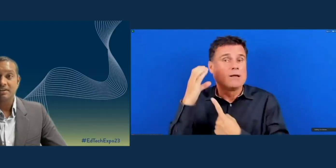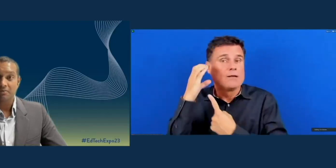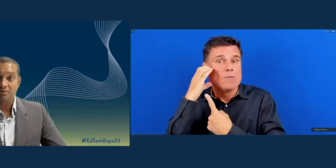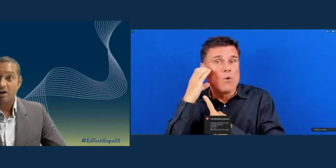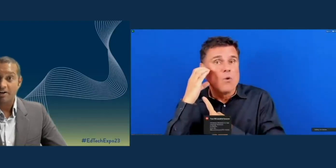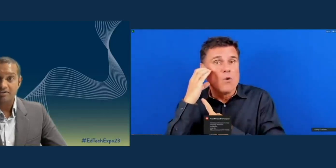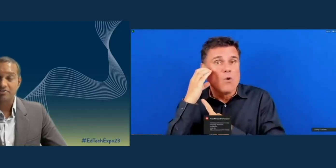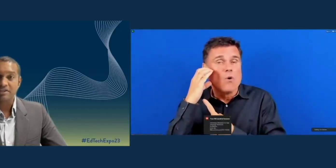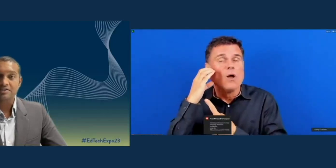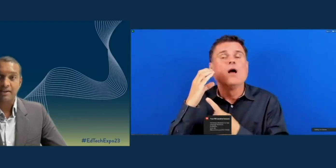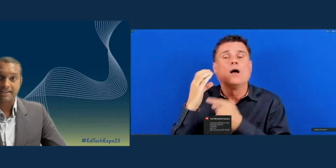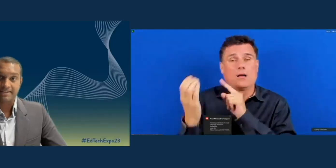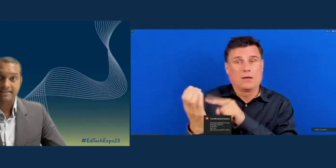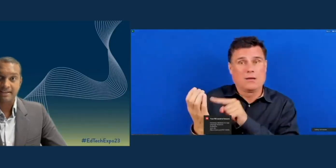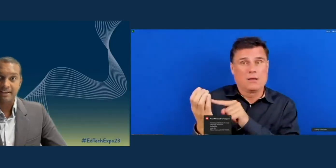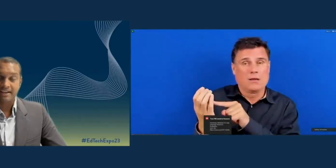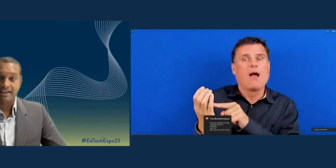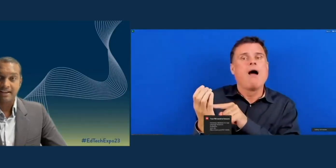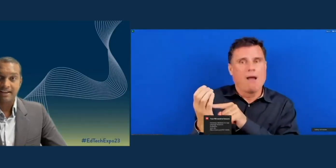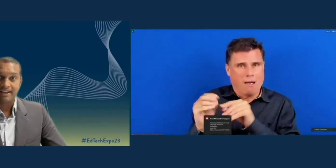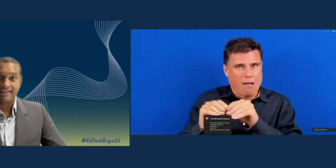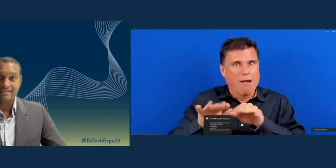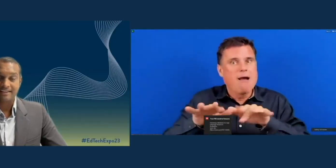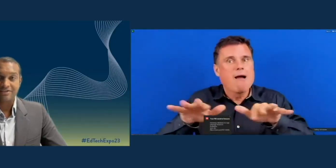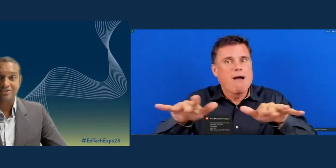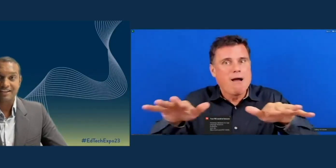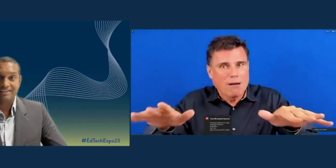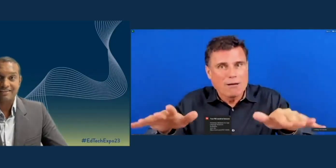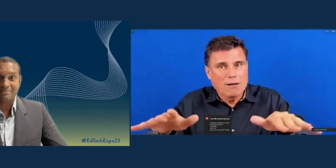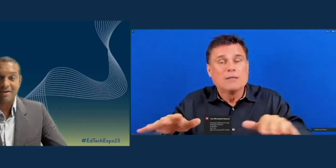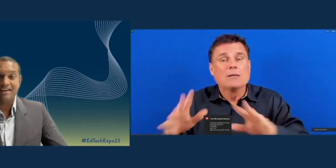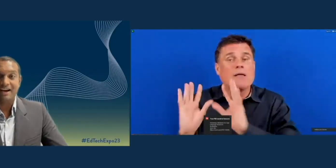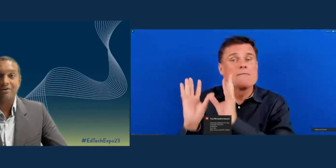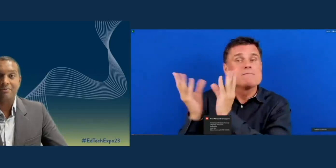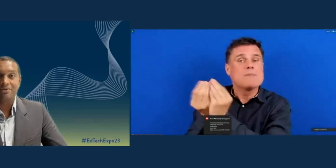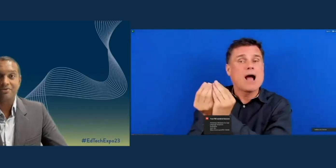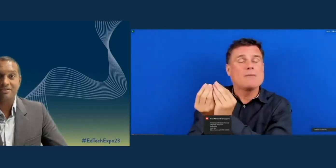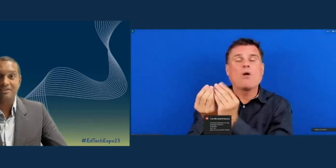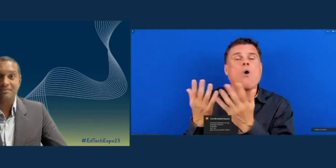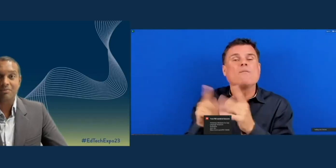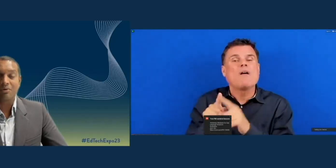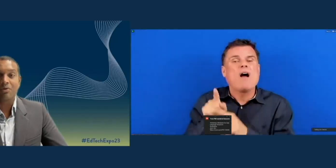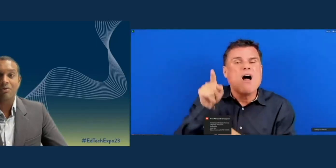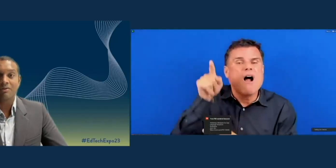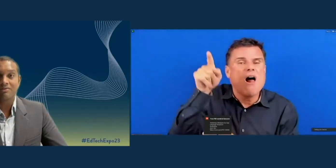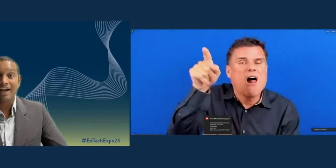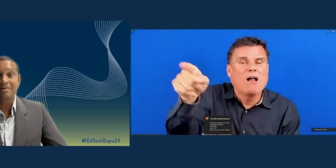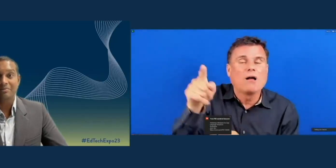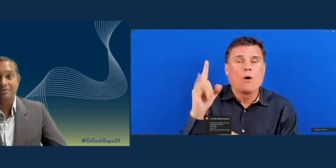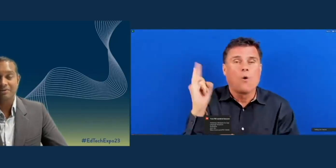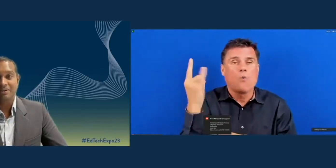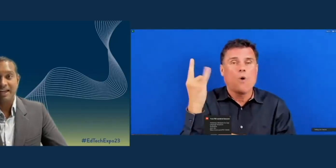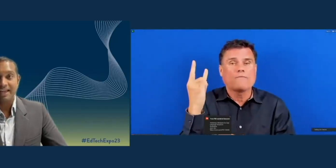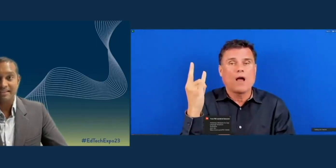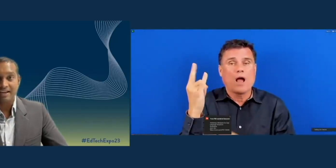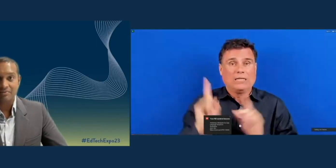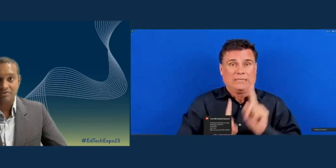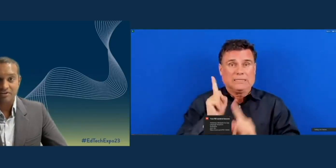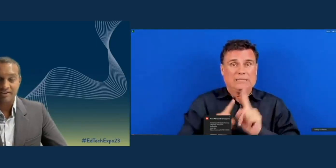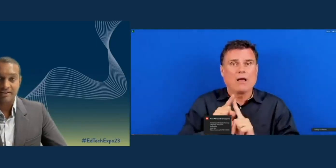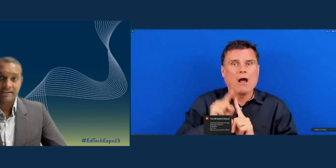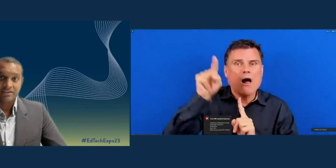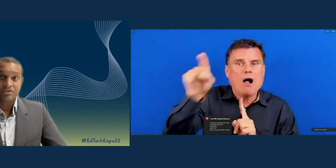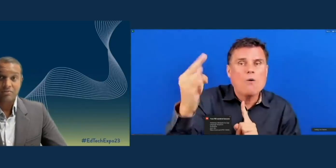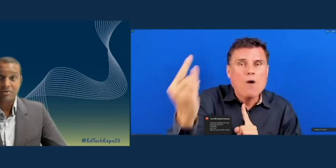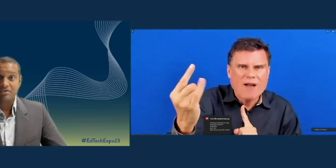in some of the hardest to reach places, has made our approach more viable as time goes